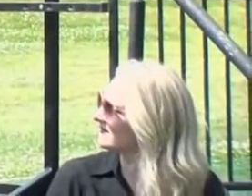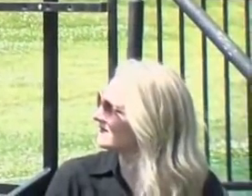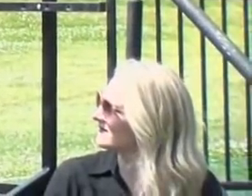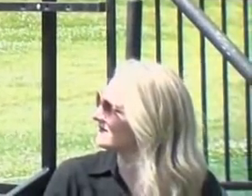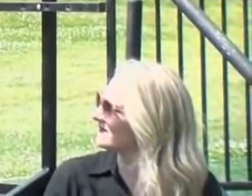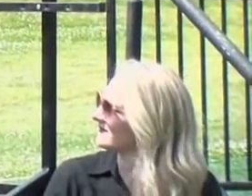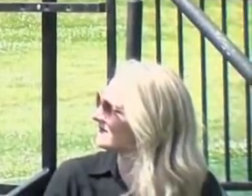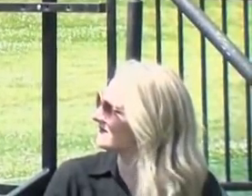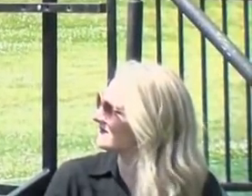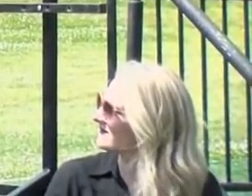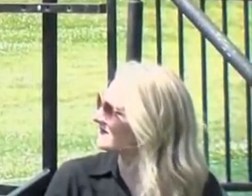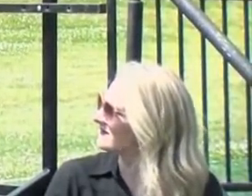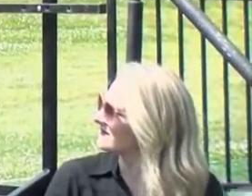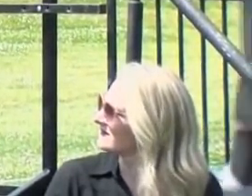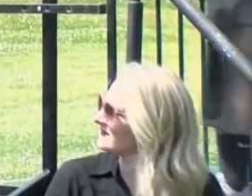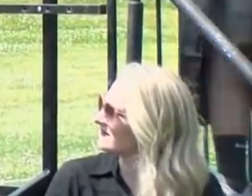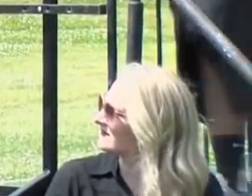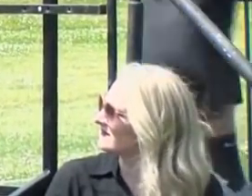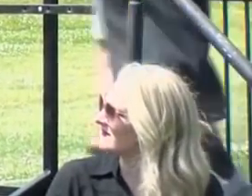Mason Ayers.